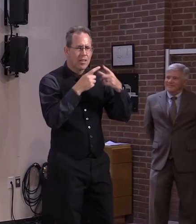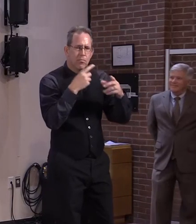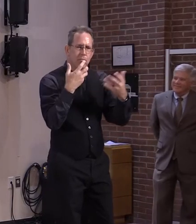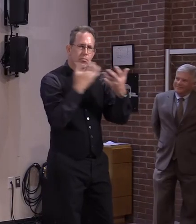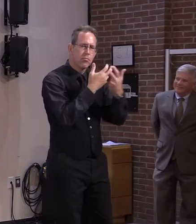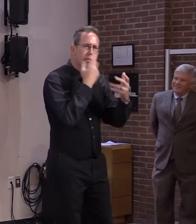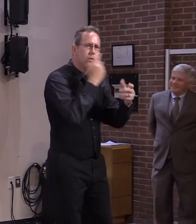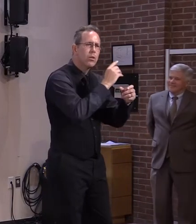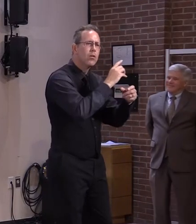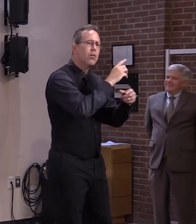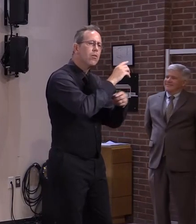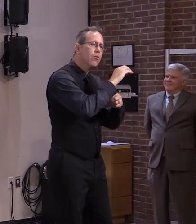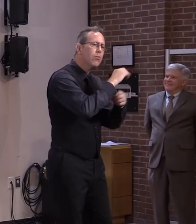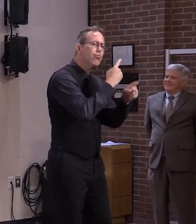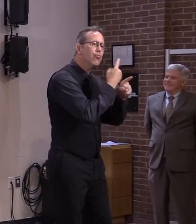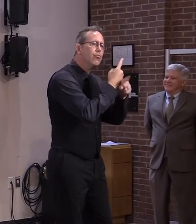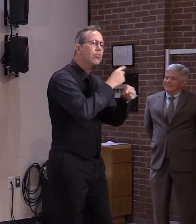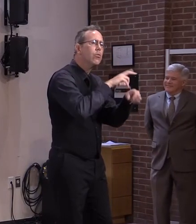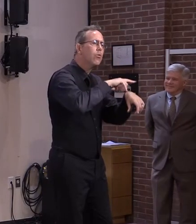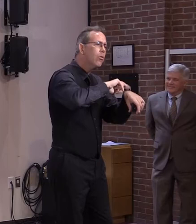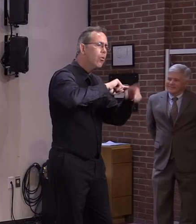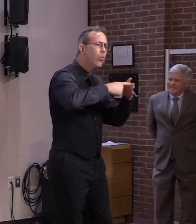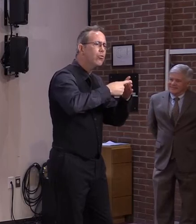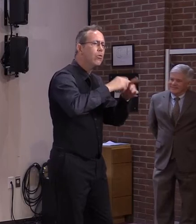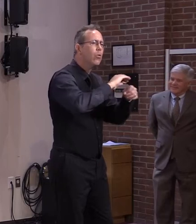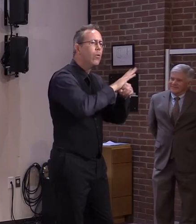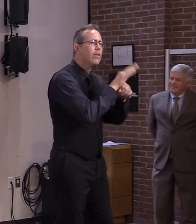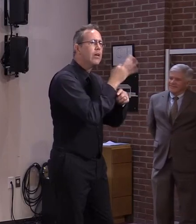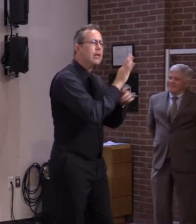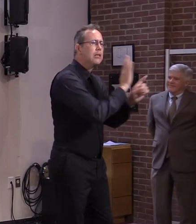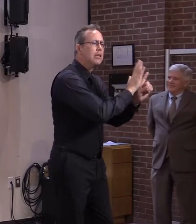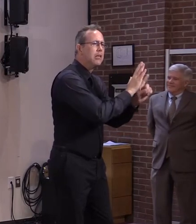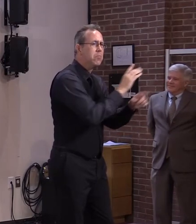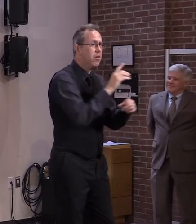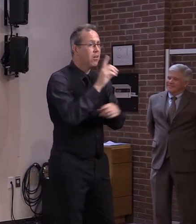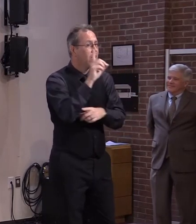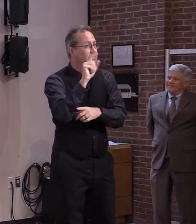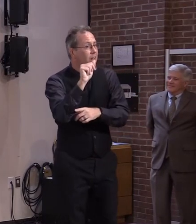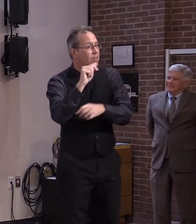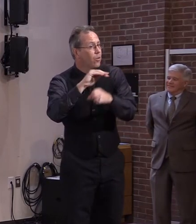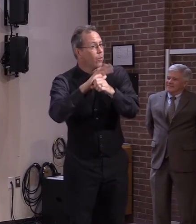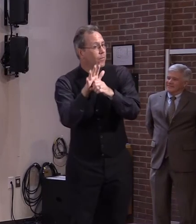that the current PCR testing is also accurate